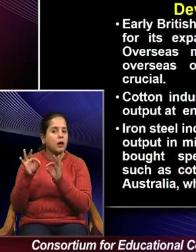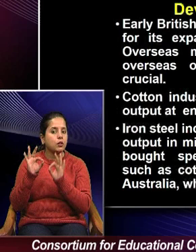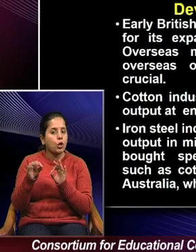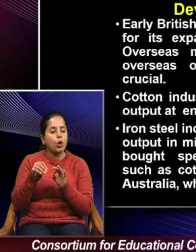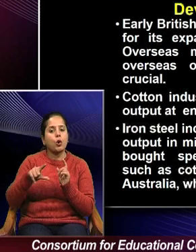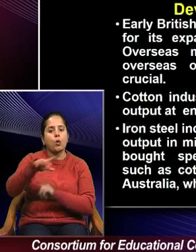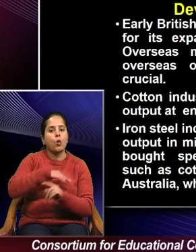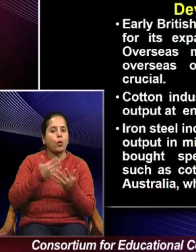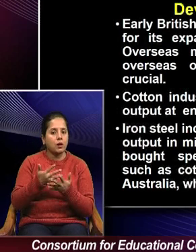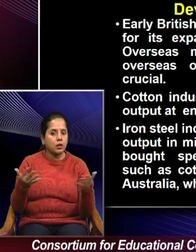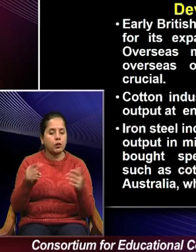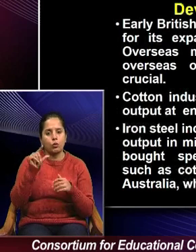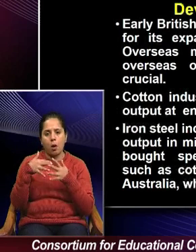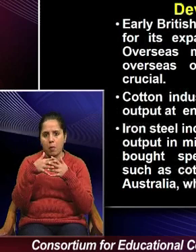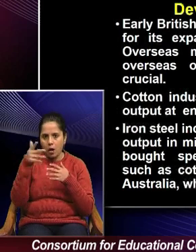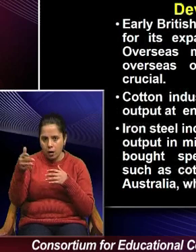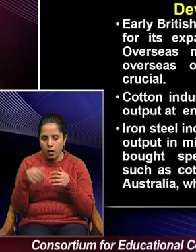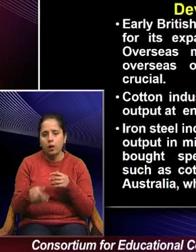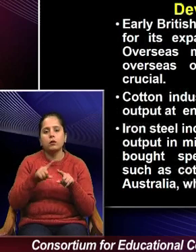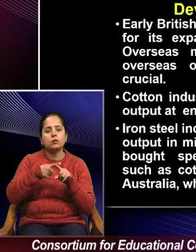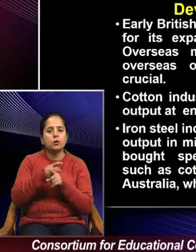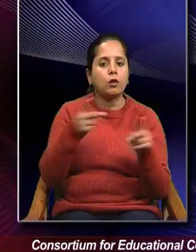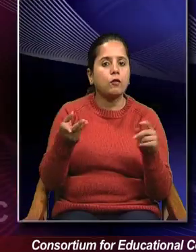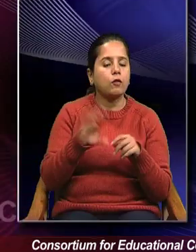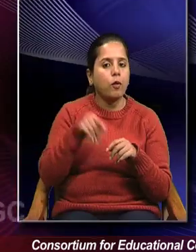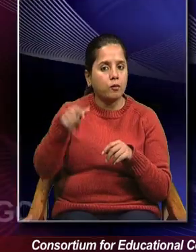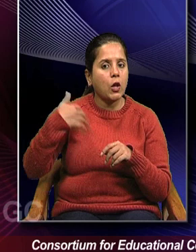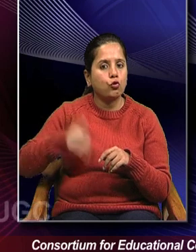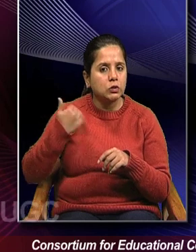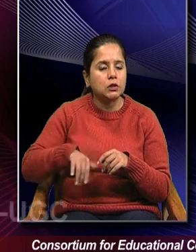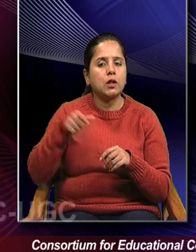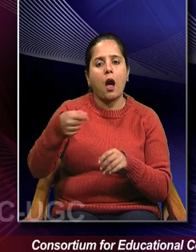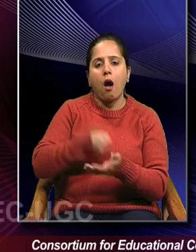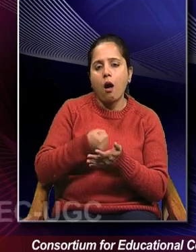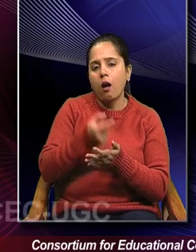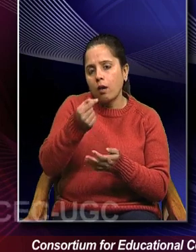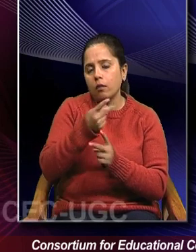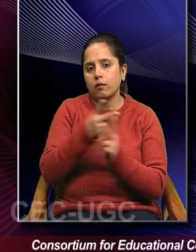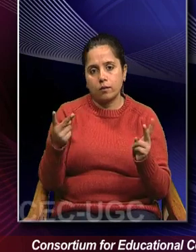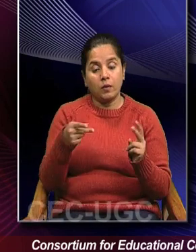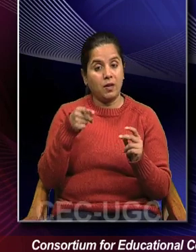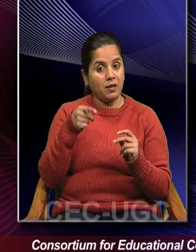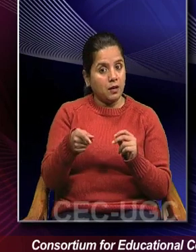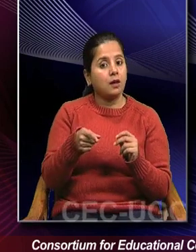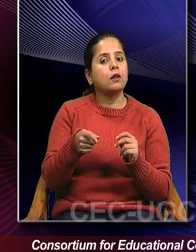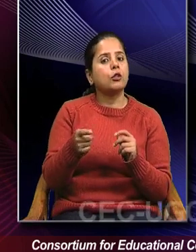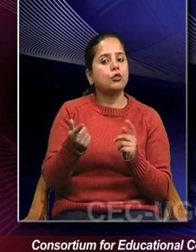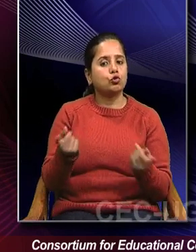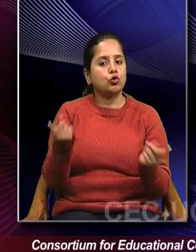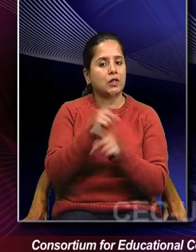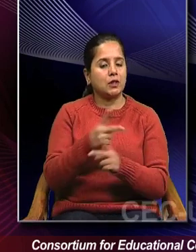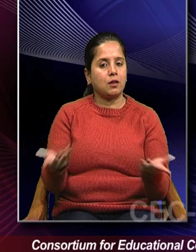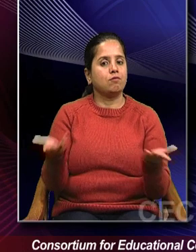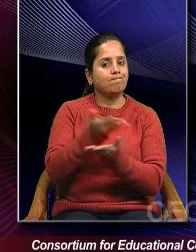products such as cotton from US, wool from Australia, wheat from Argentina, etc. So, this kind of an exchange